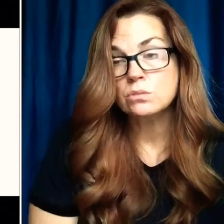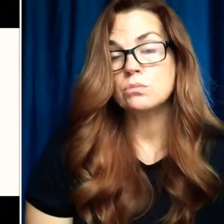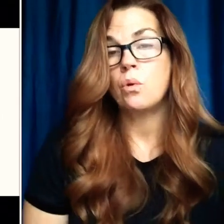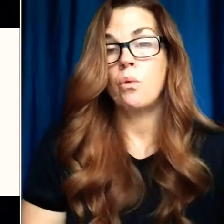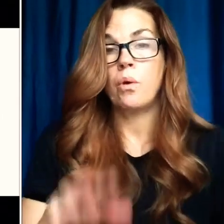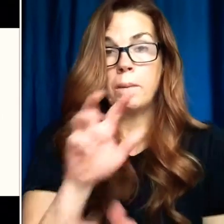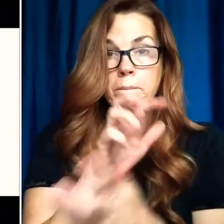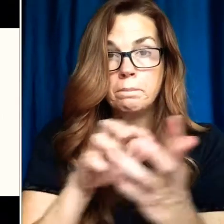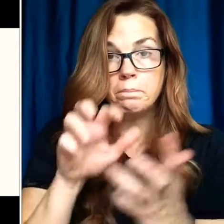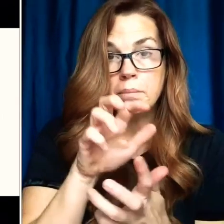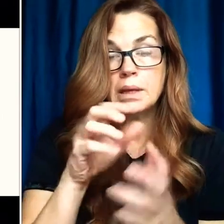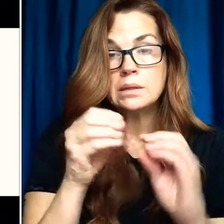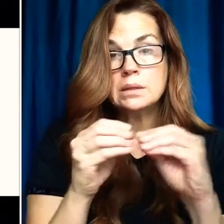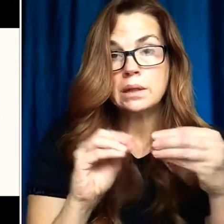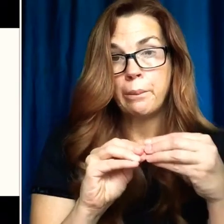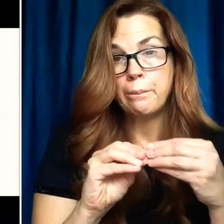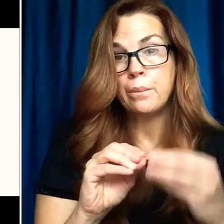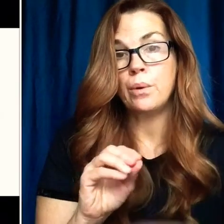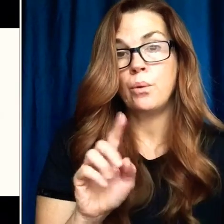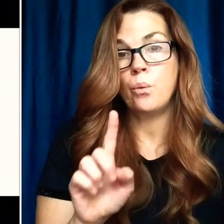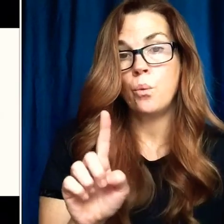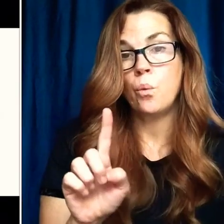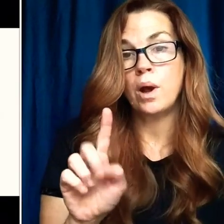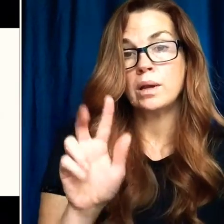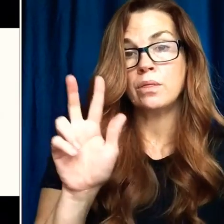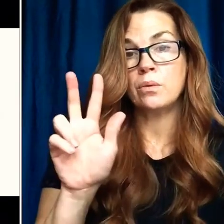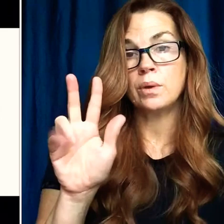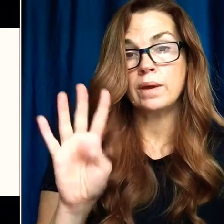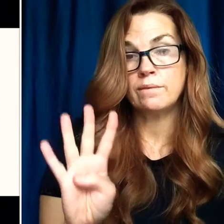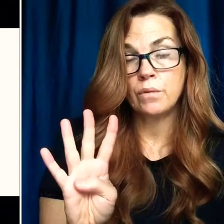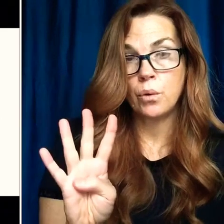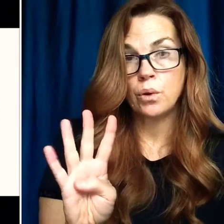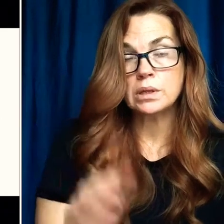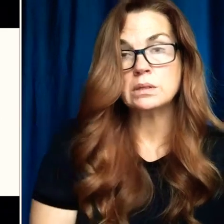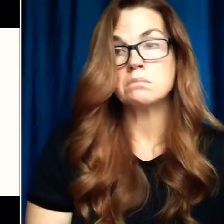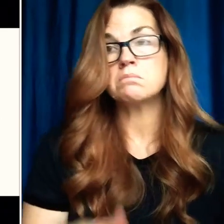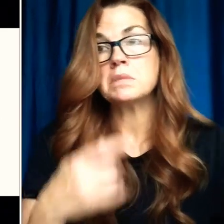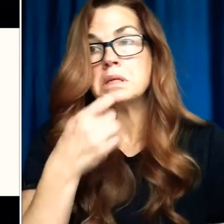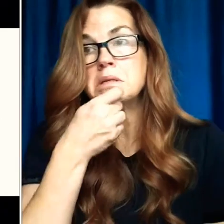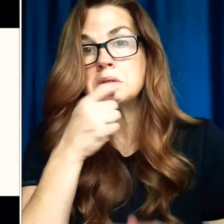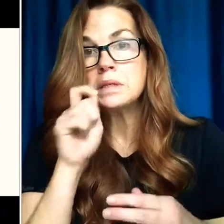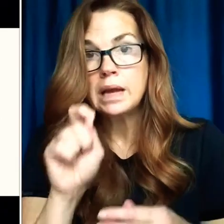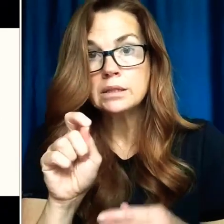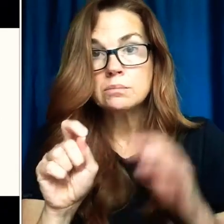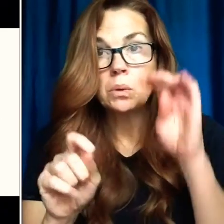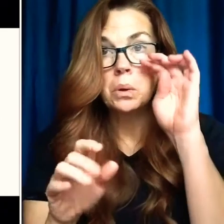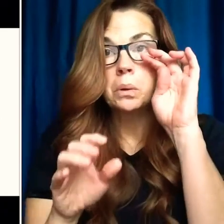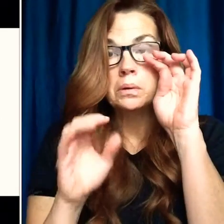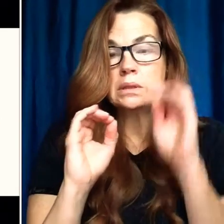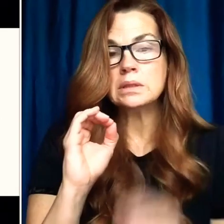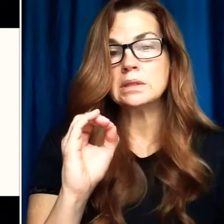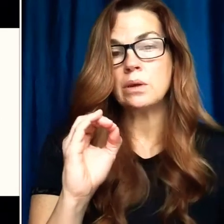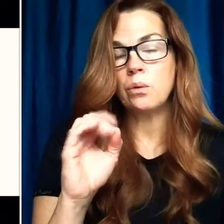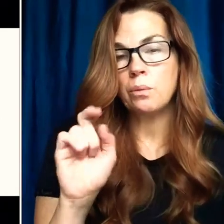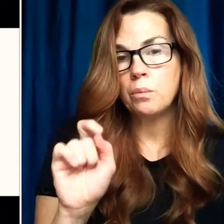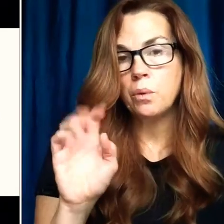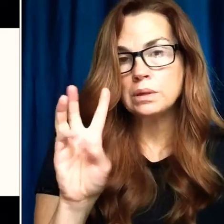3/4, a decimal of 0.6 or 6/10, even a negative value